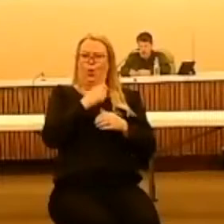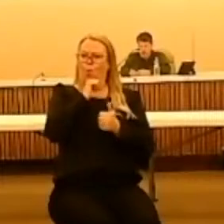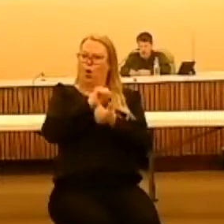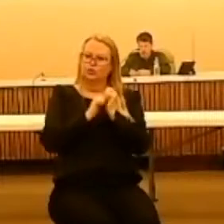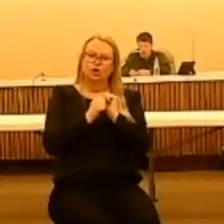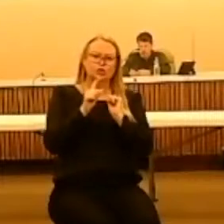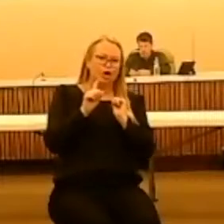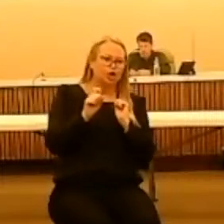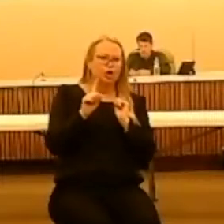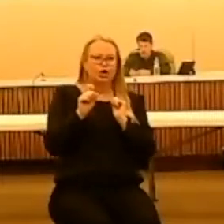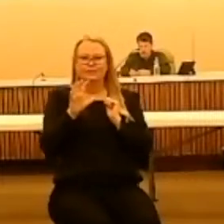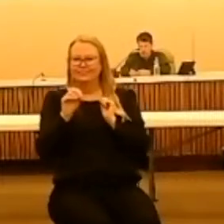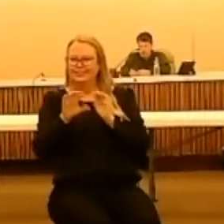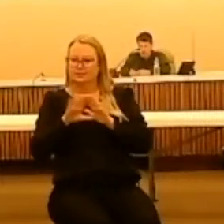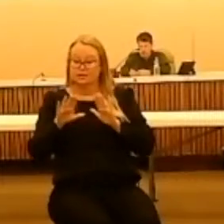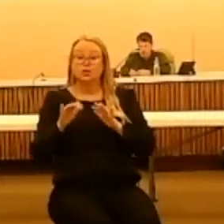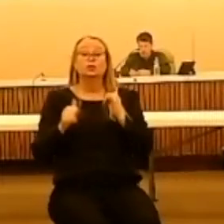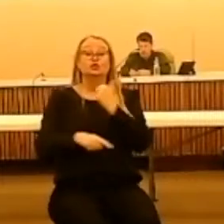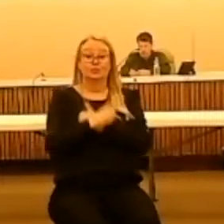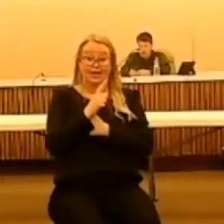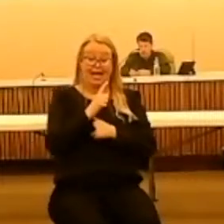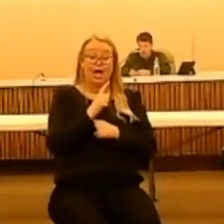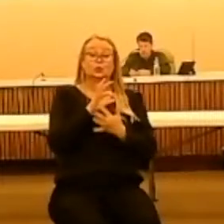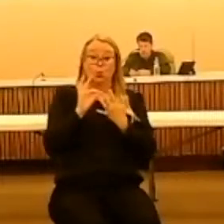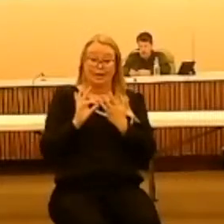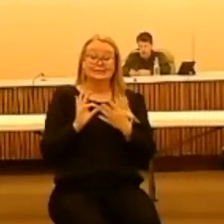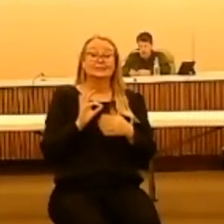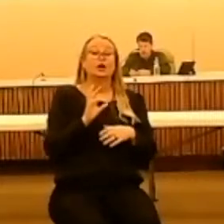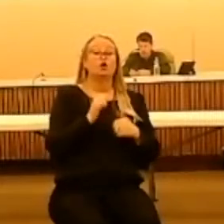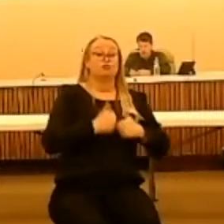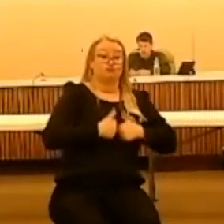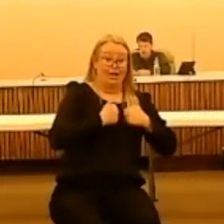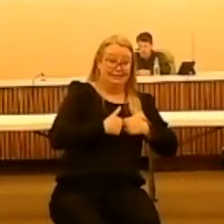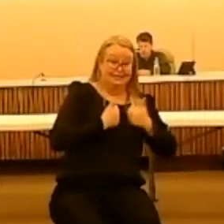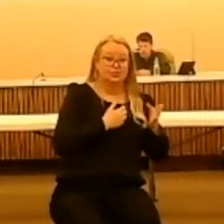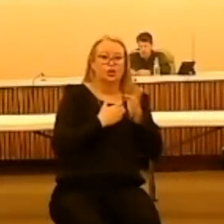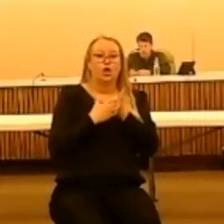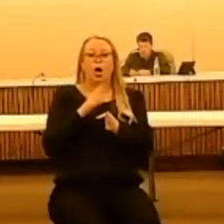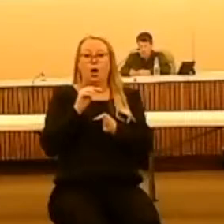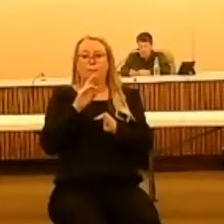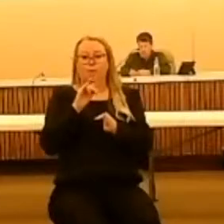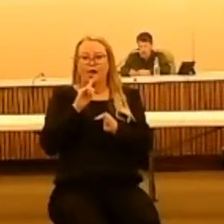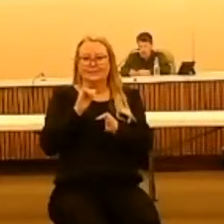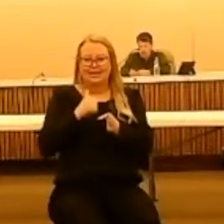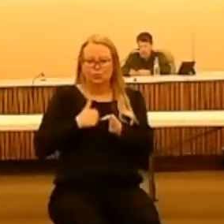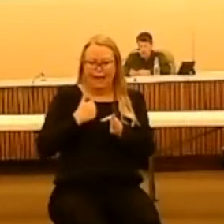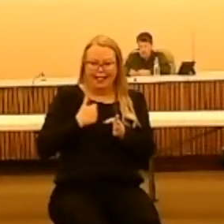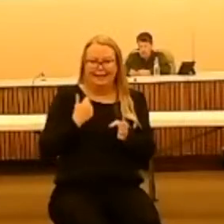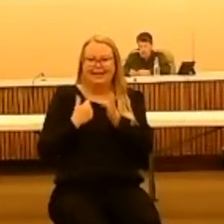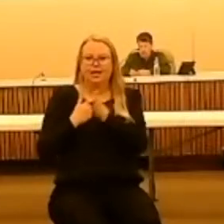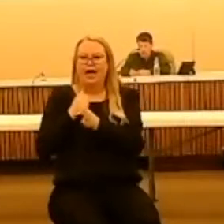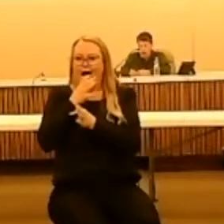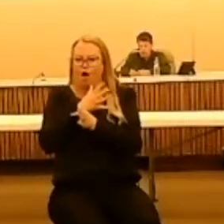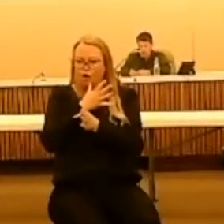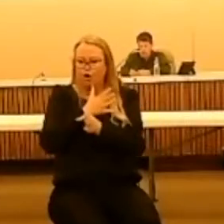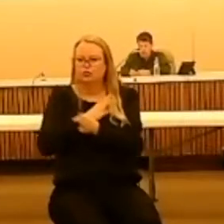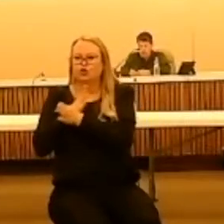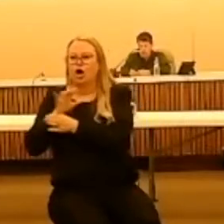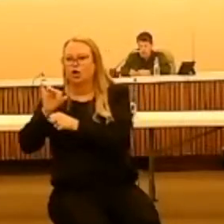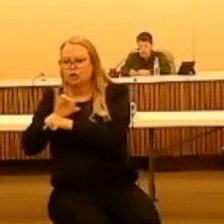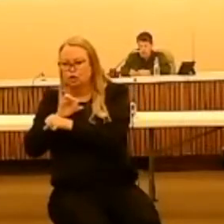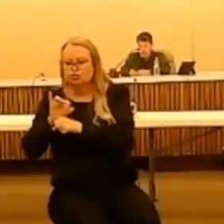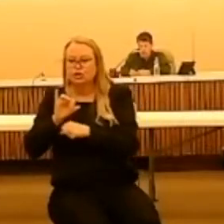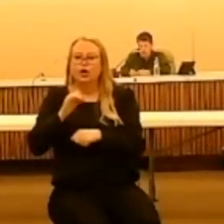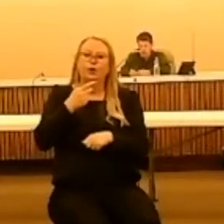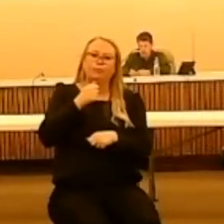Today, the categories are residential, multi-dwelling, industrial, commercial, agricultural, Parker